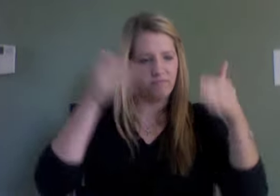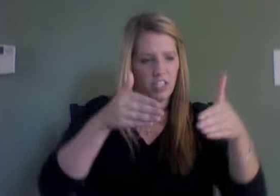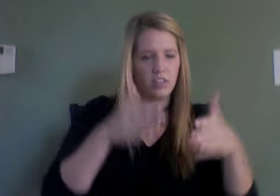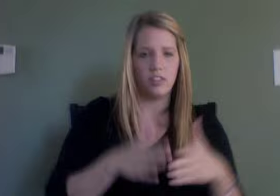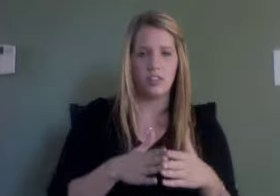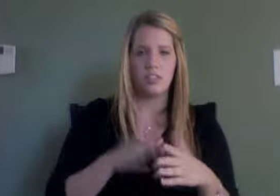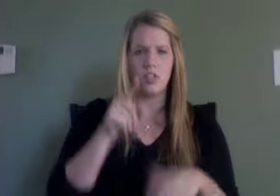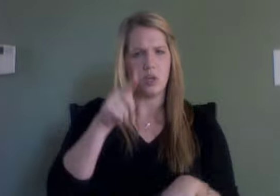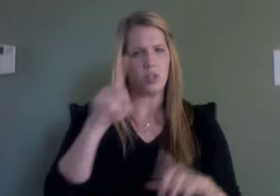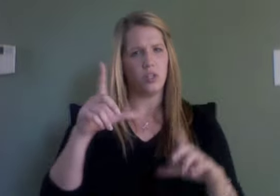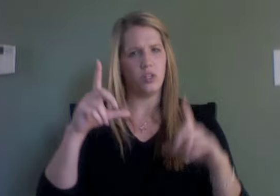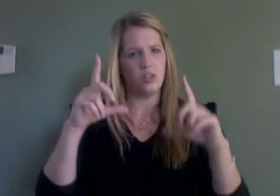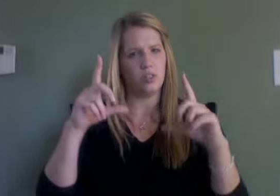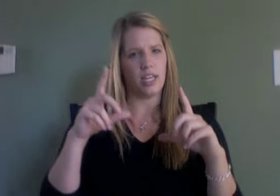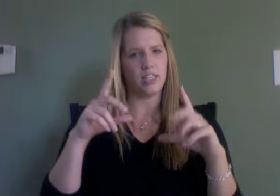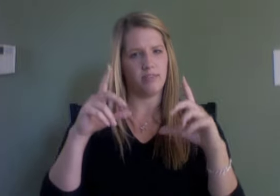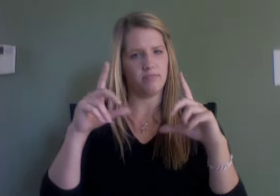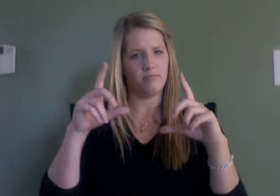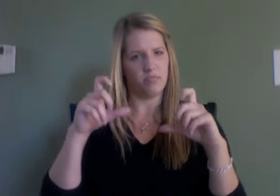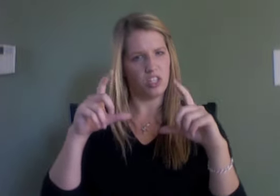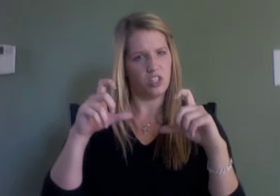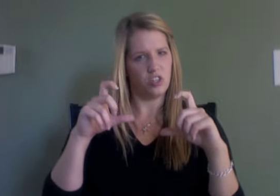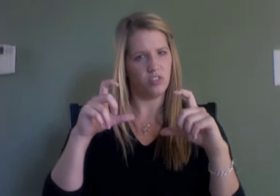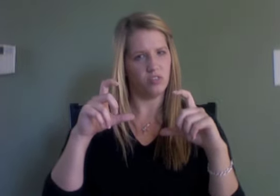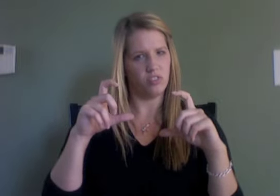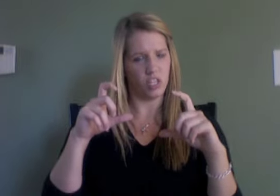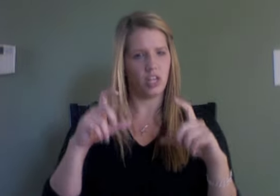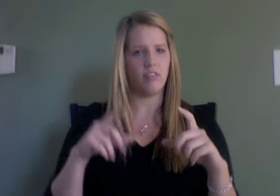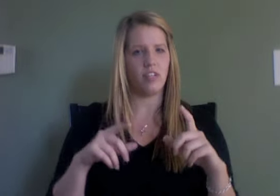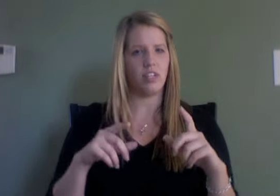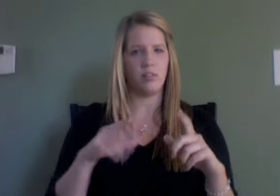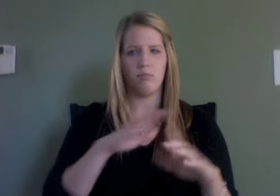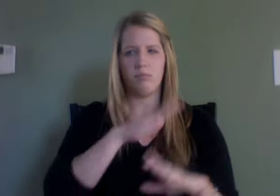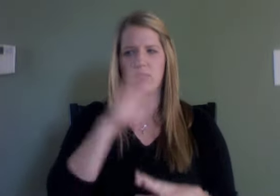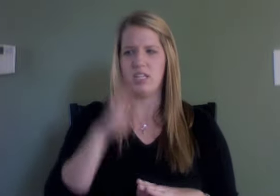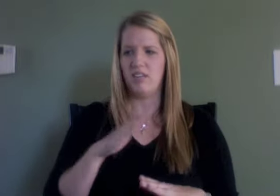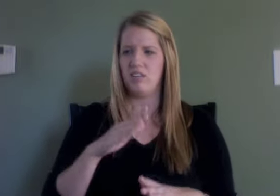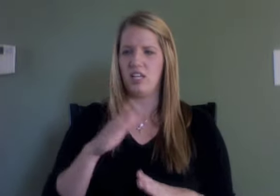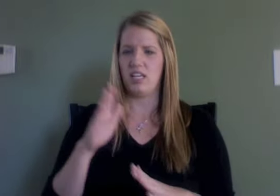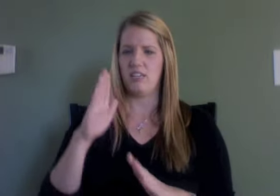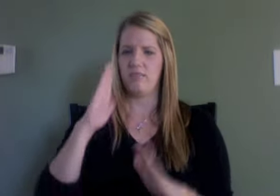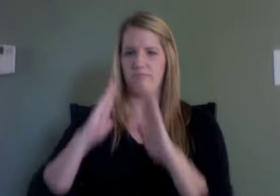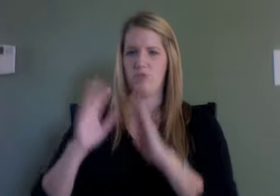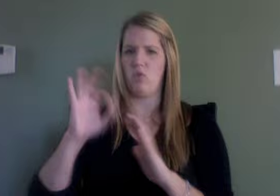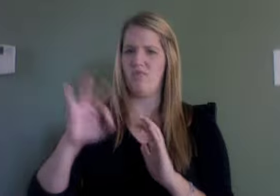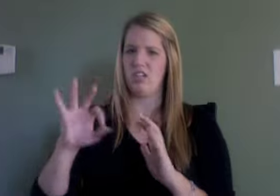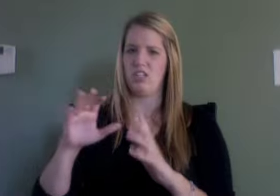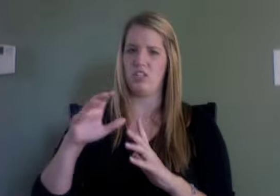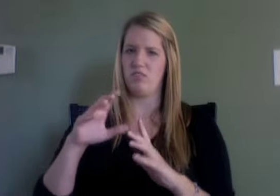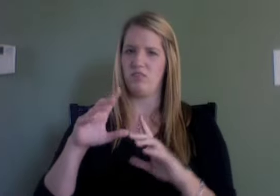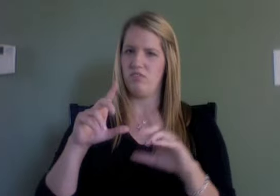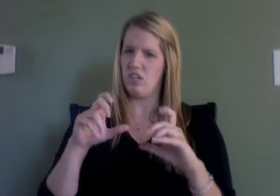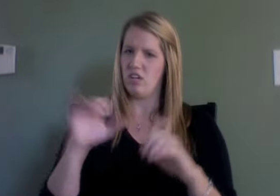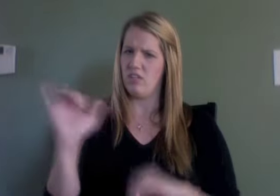or... Is that something that interests you, is doing some of that kind of the more film-based stuff, working with